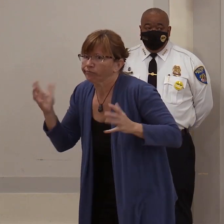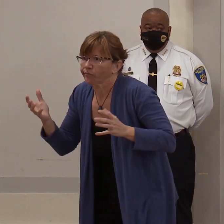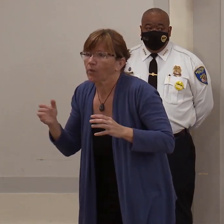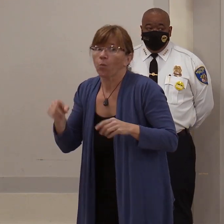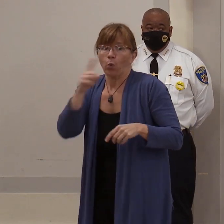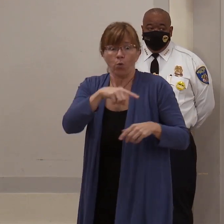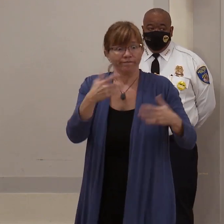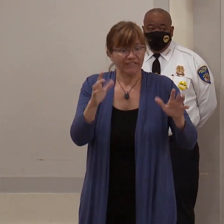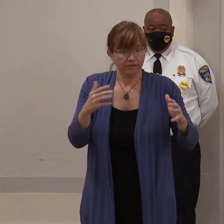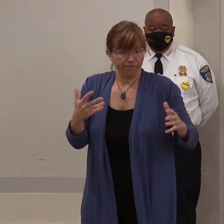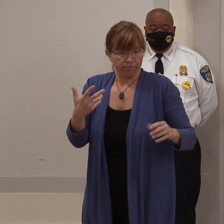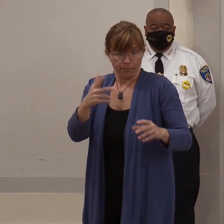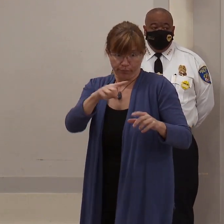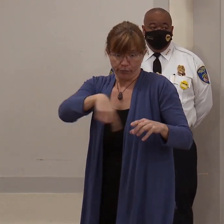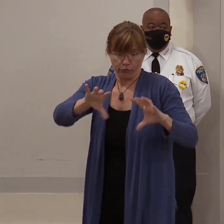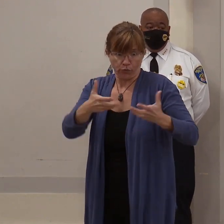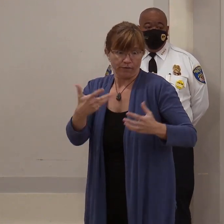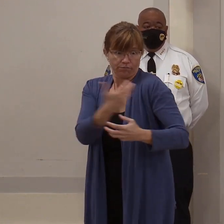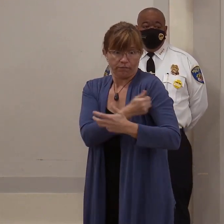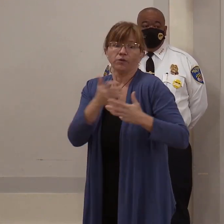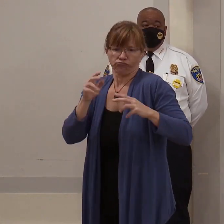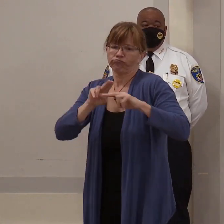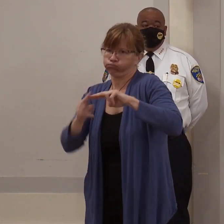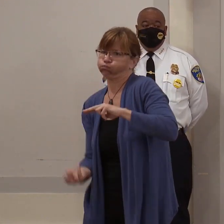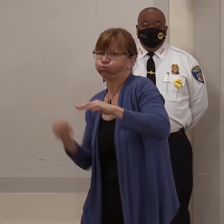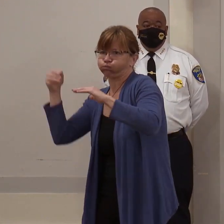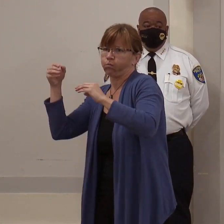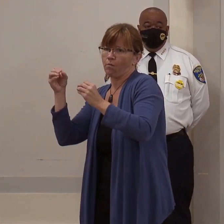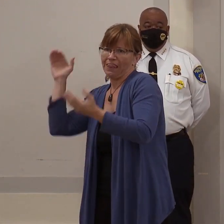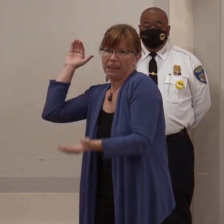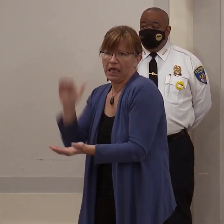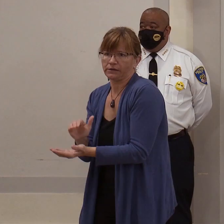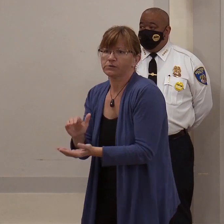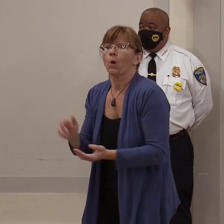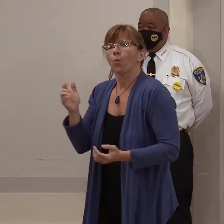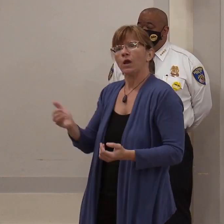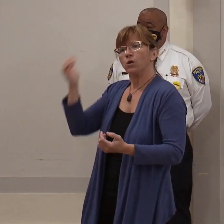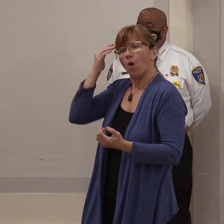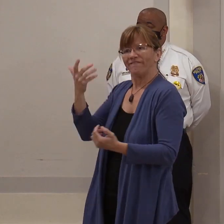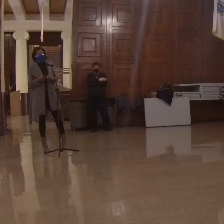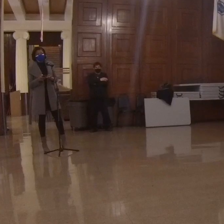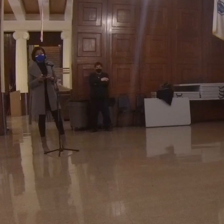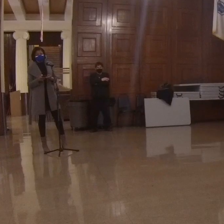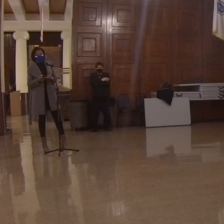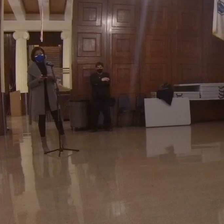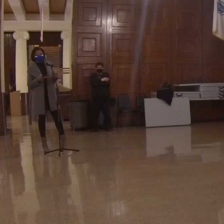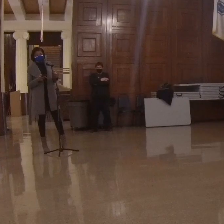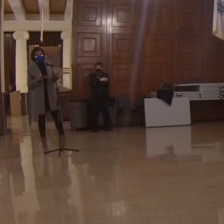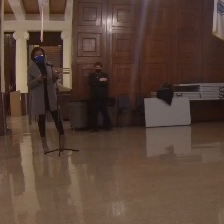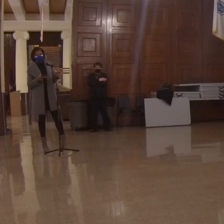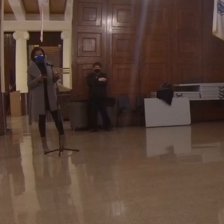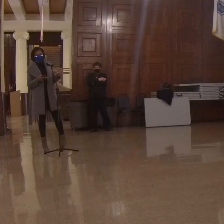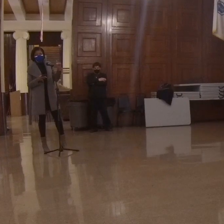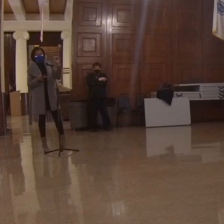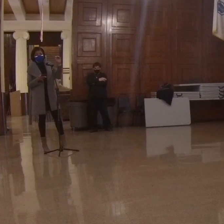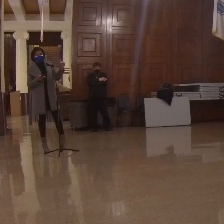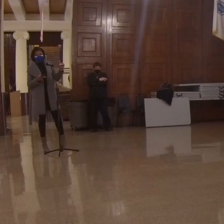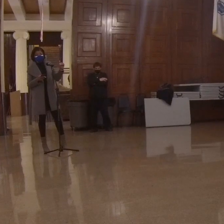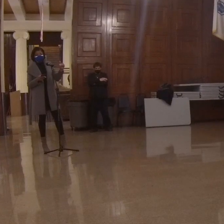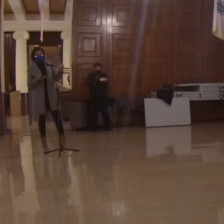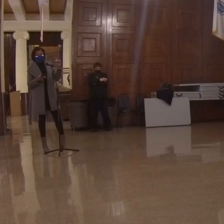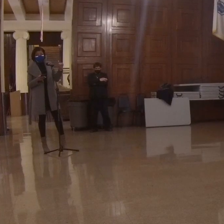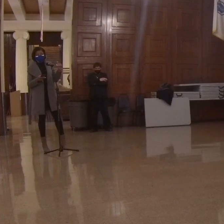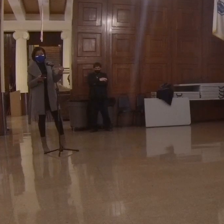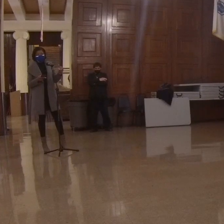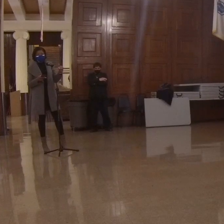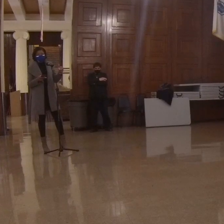it is not widespread enough where we can stop doing all of the things that we've been doing. And I'm curious about the hospitalization rates. Are we seeing